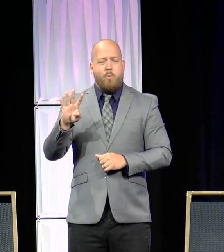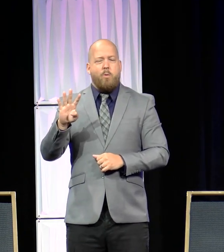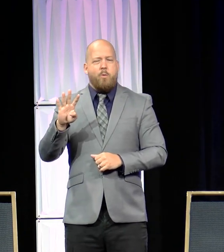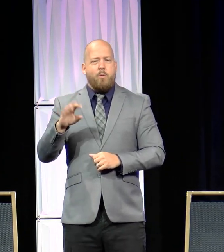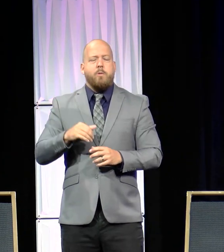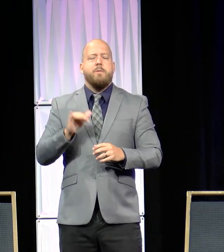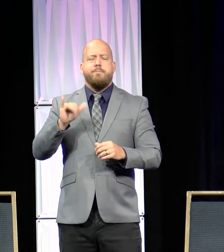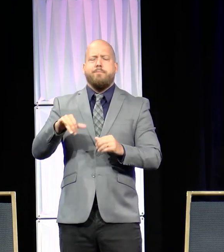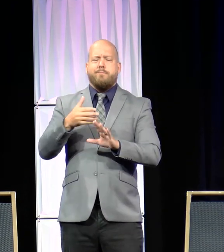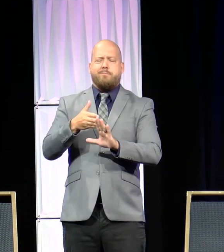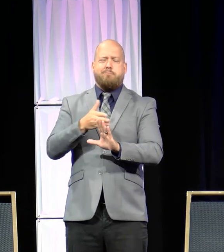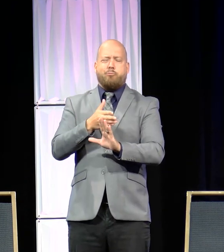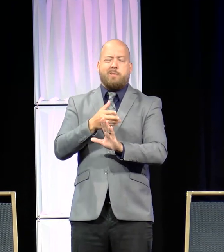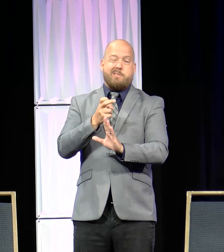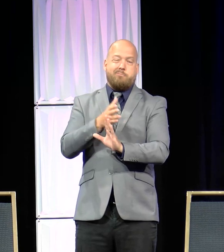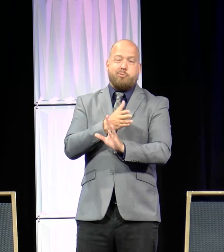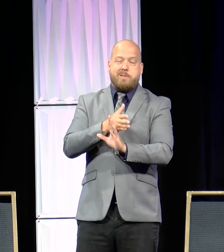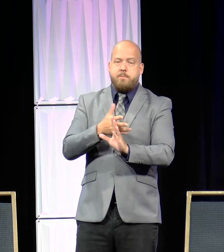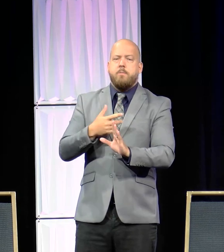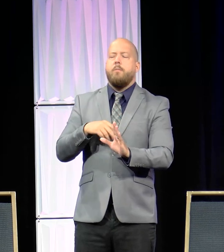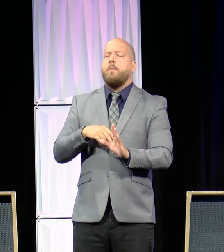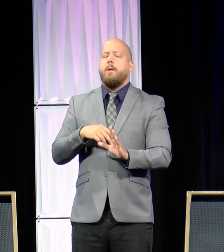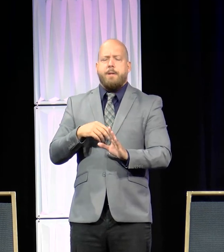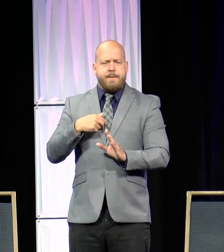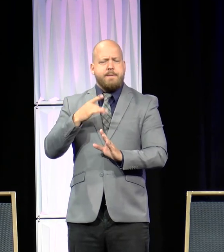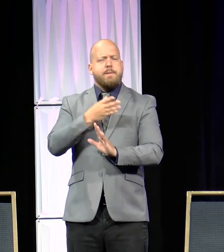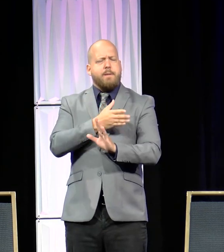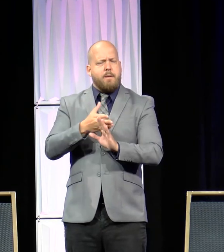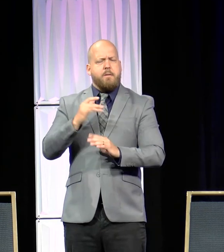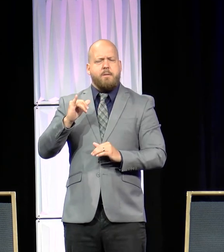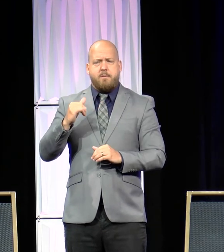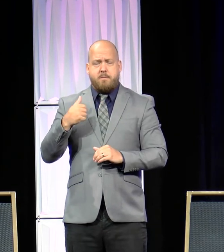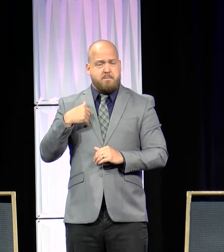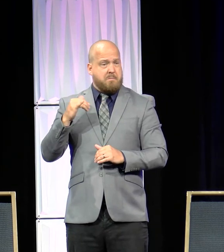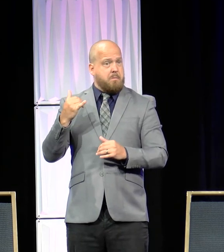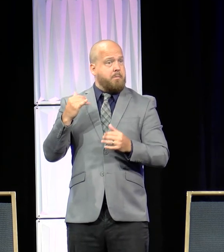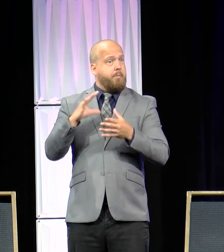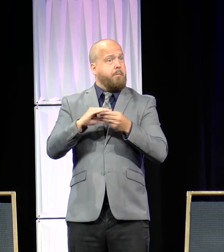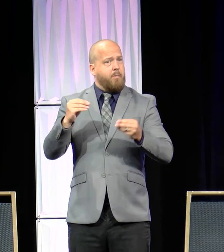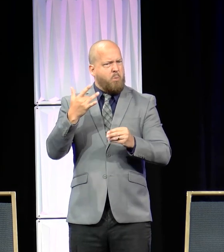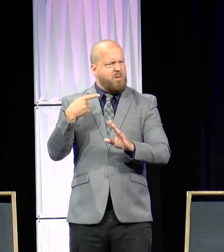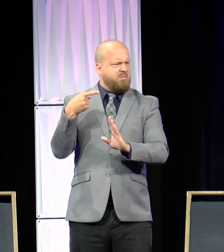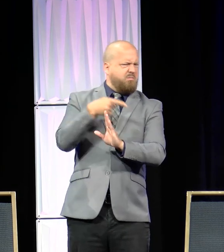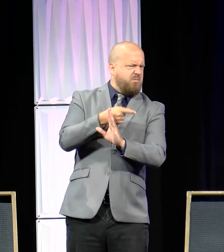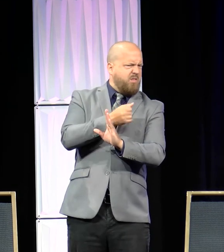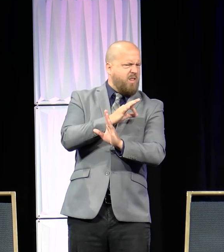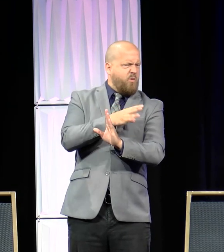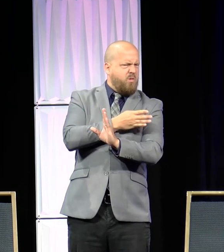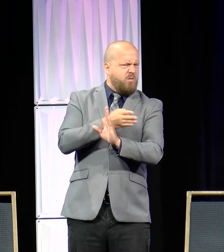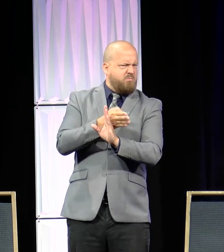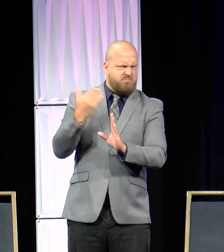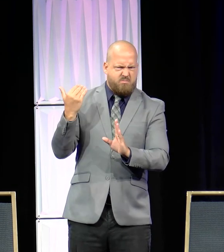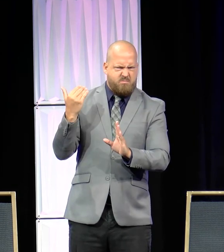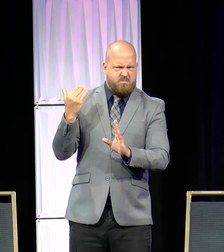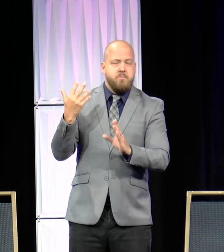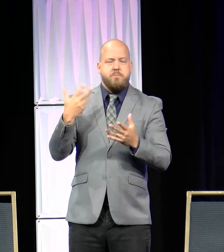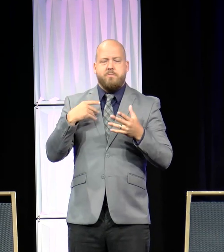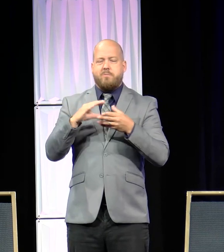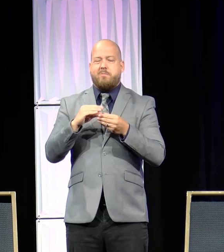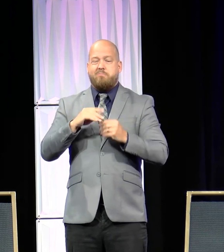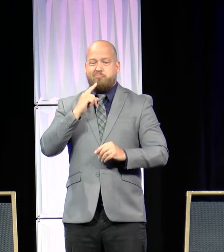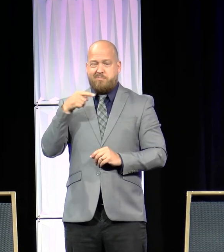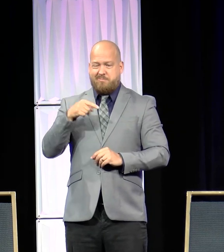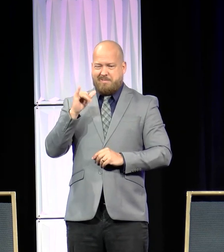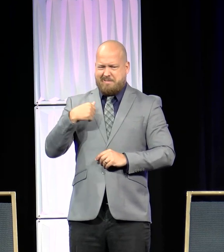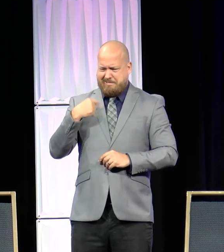pre-1994. I mention that because we're coming up on, right around this time, I believe it's September